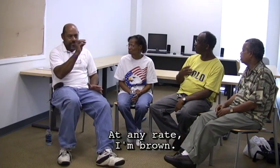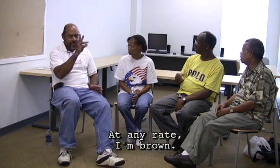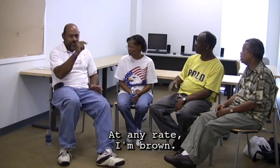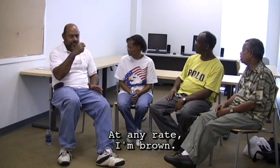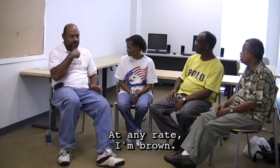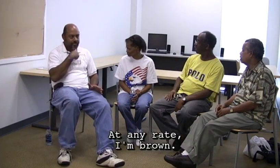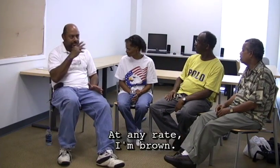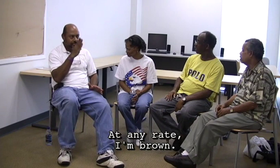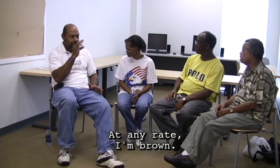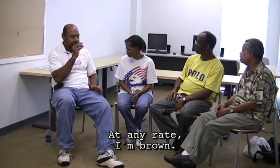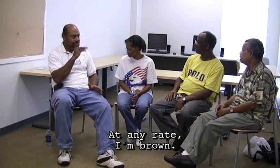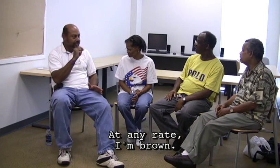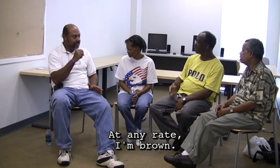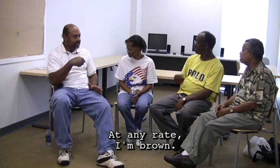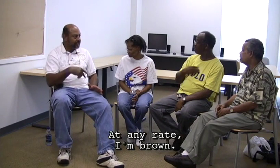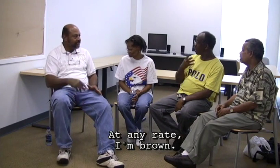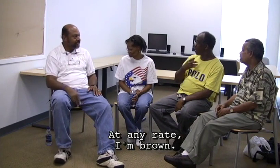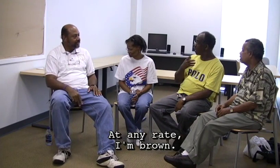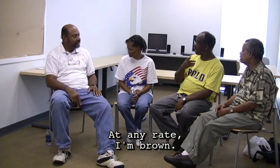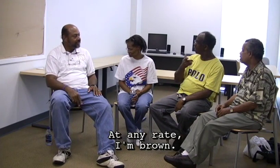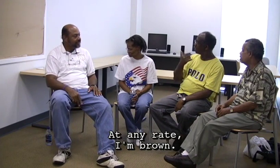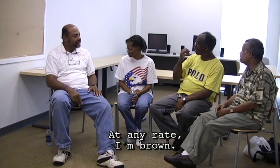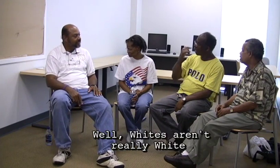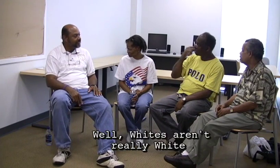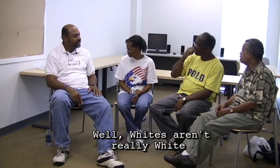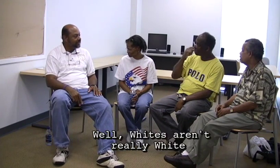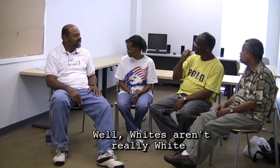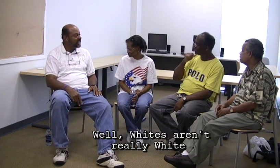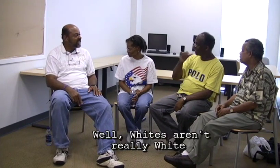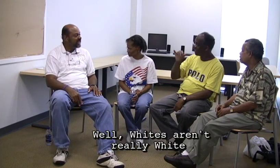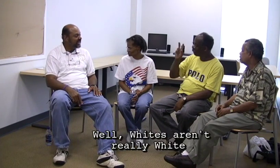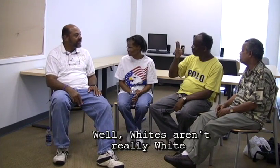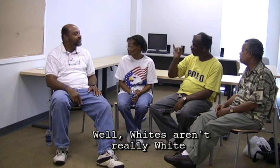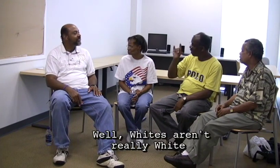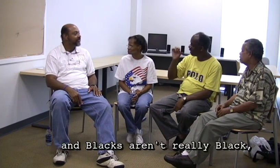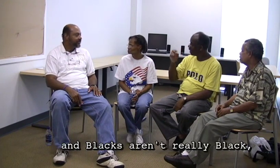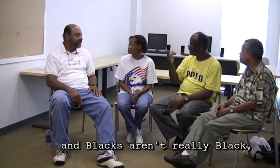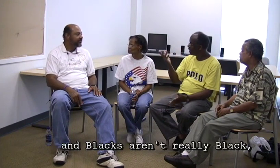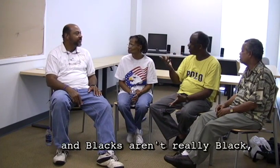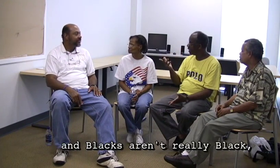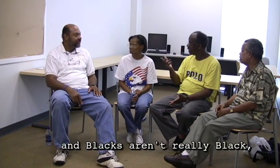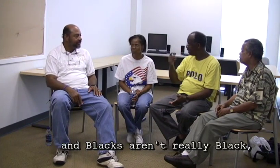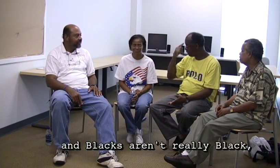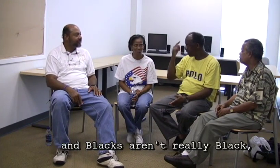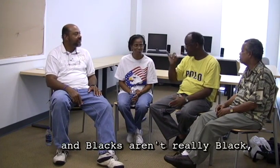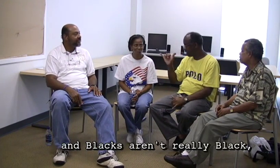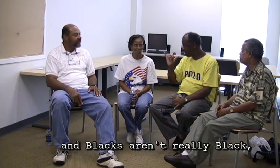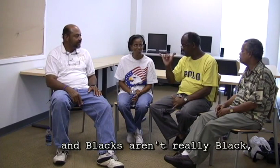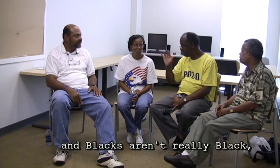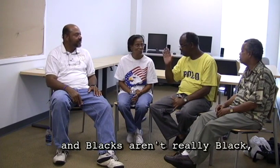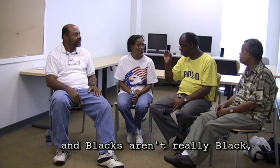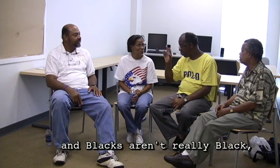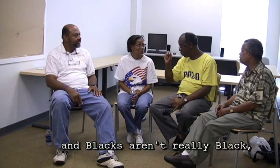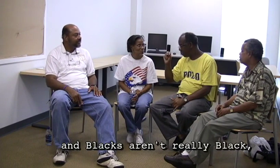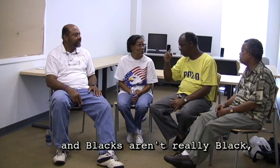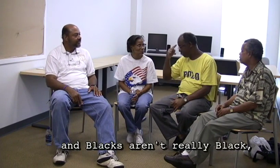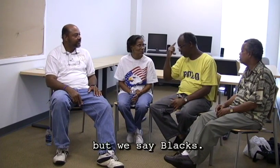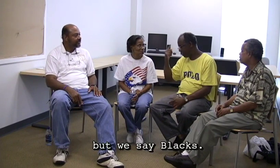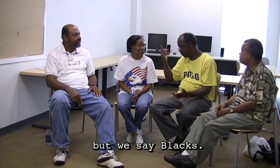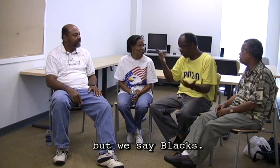it doesn't matter. At any rate, I'm brown. Well, whites aren't really white and Blacks aren't really black, but we say